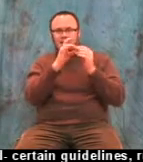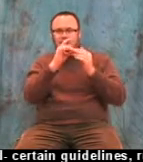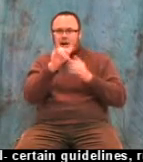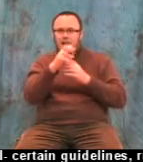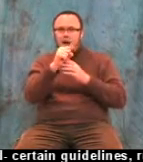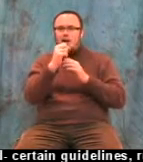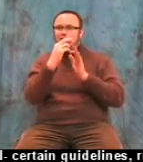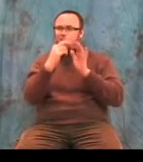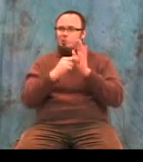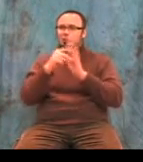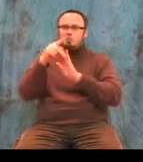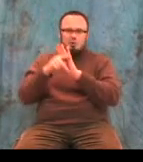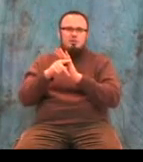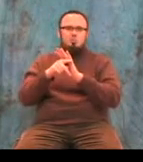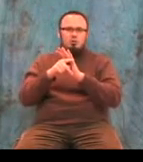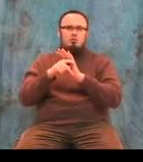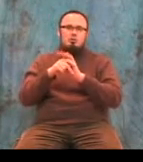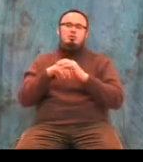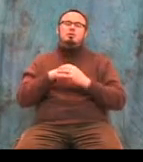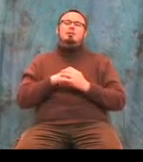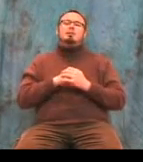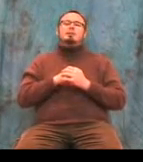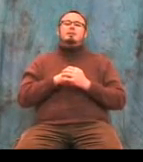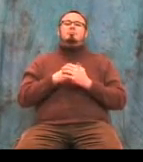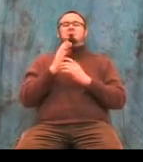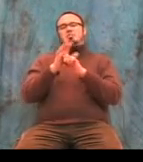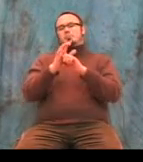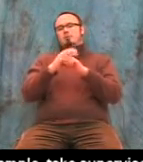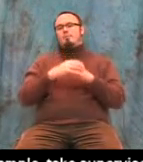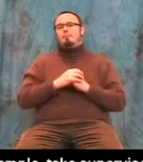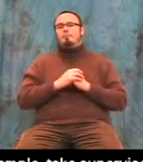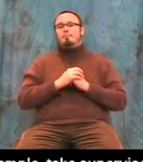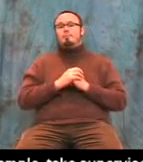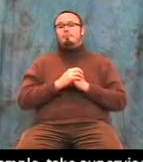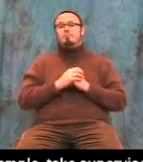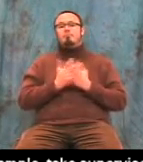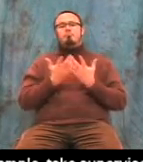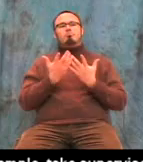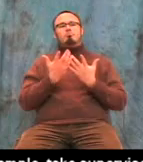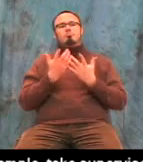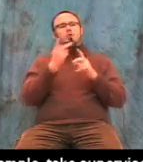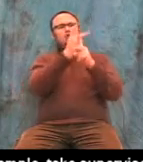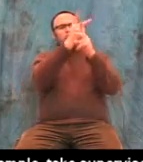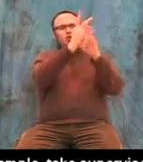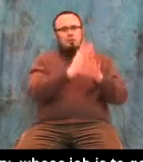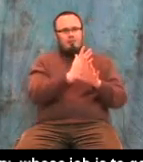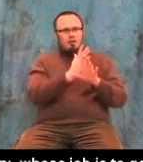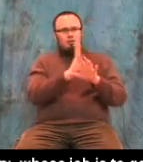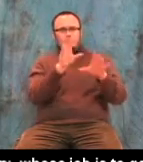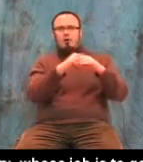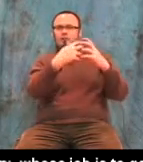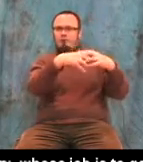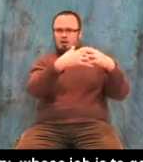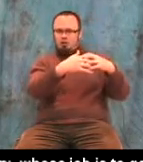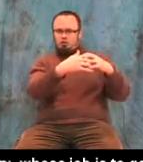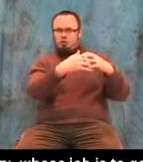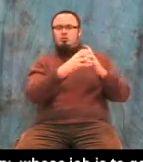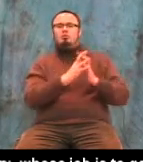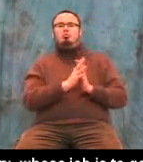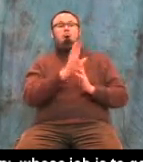rules, or principles. For example, Take supervisors in a factory whose job is to get